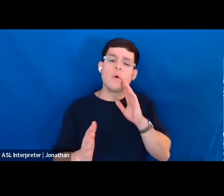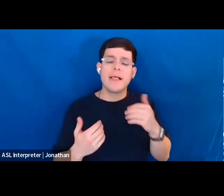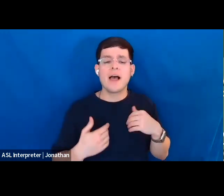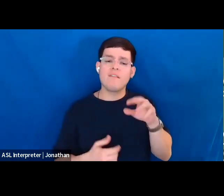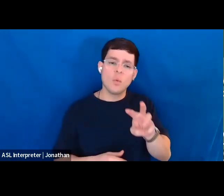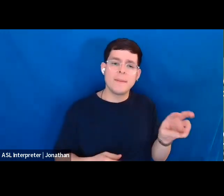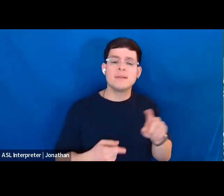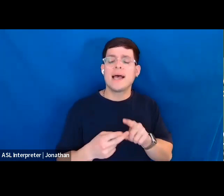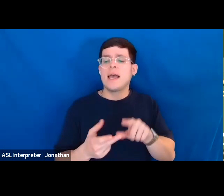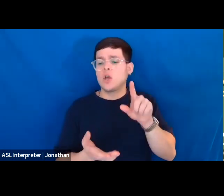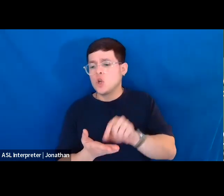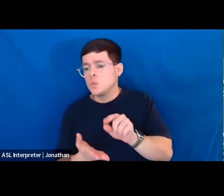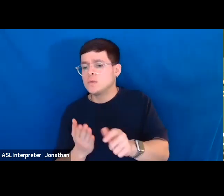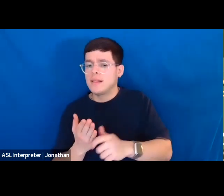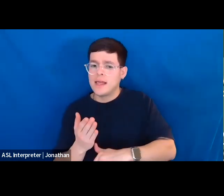and blog posts.